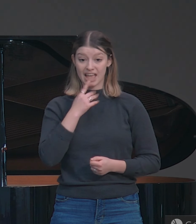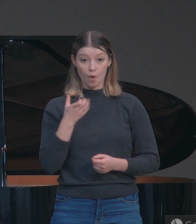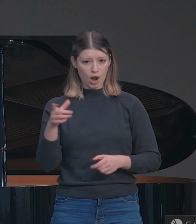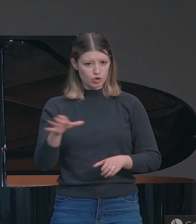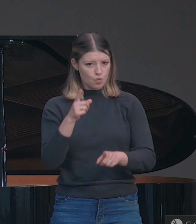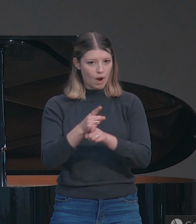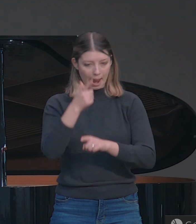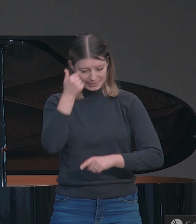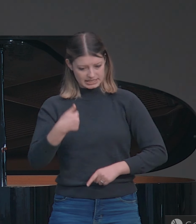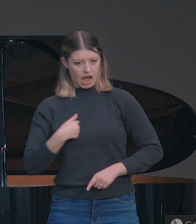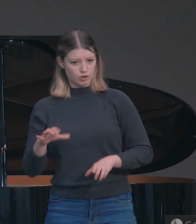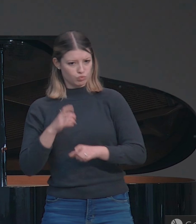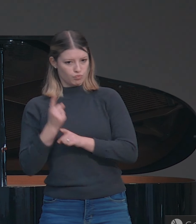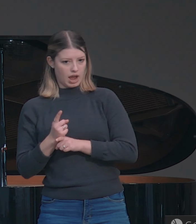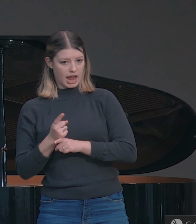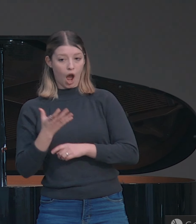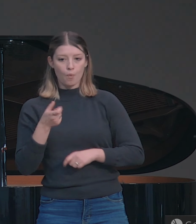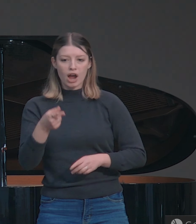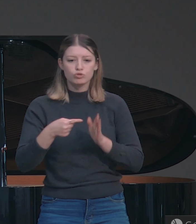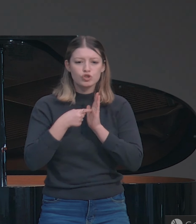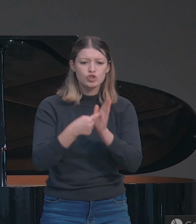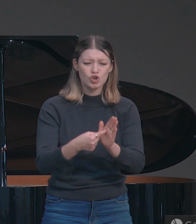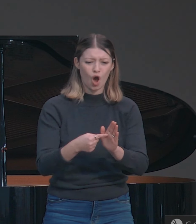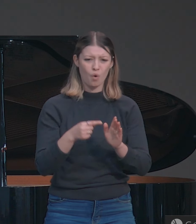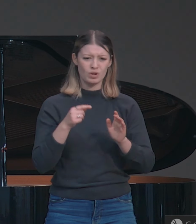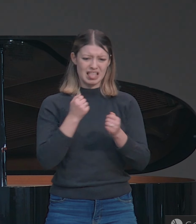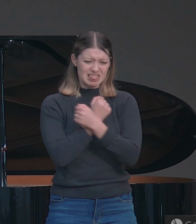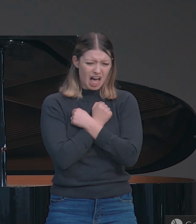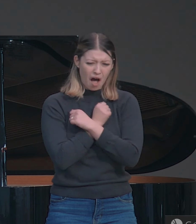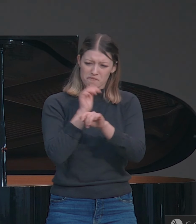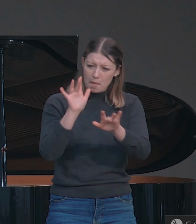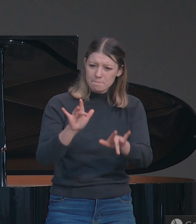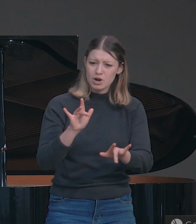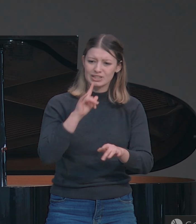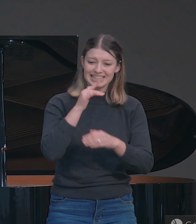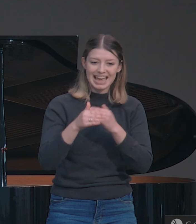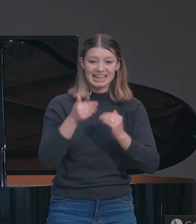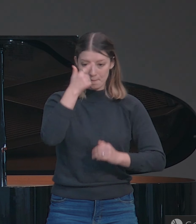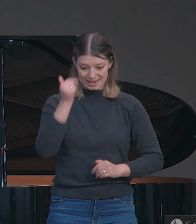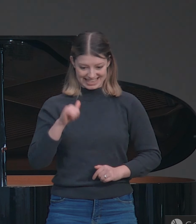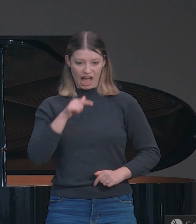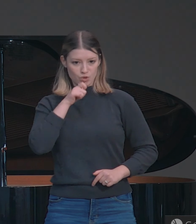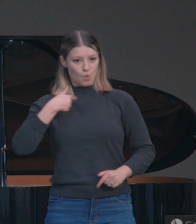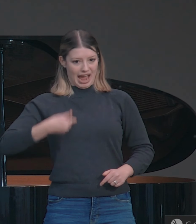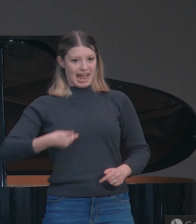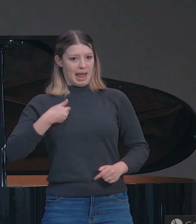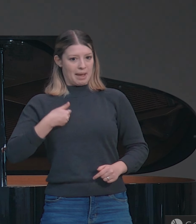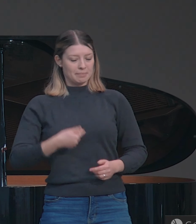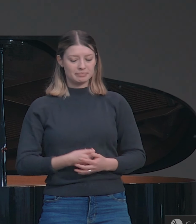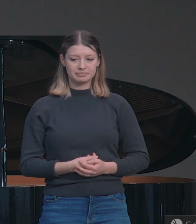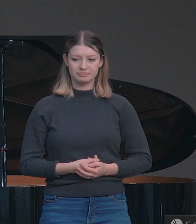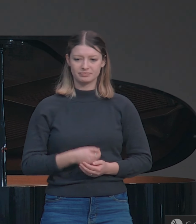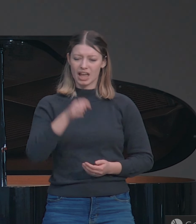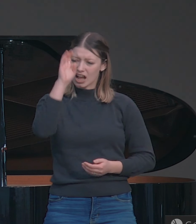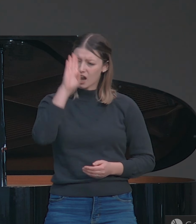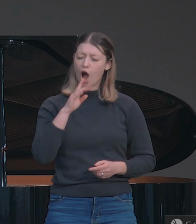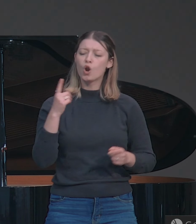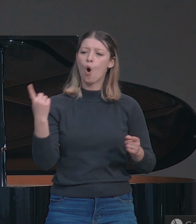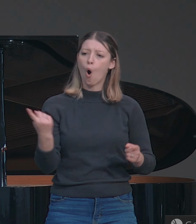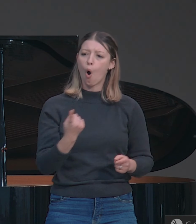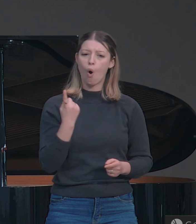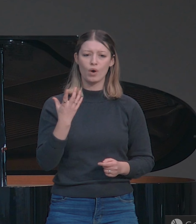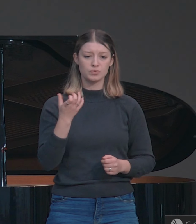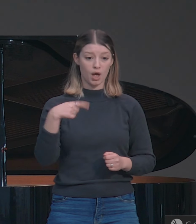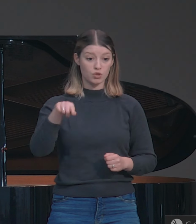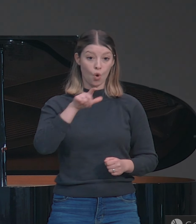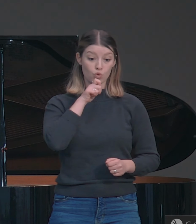to show mercy and kindness and faithful love because that's who I am, God says. God has always wanted the people who call